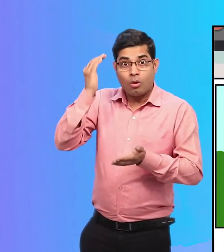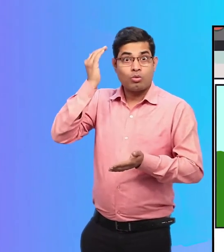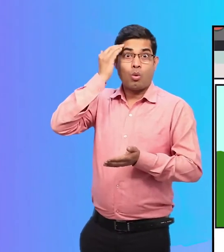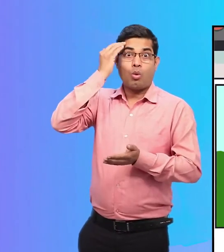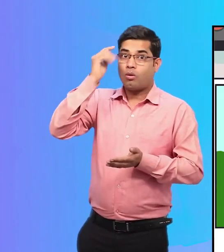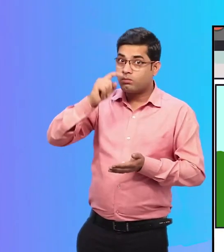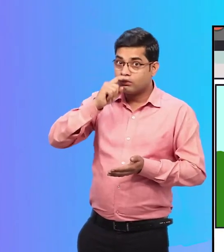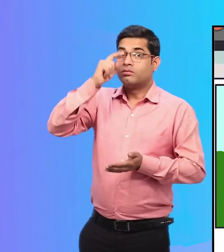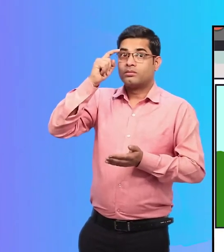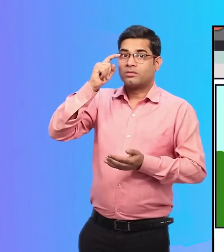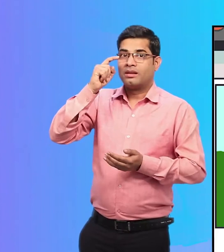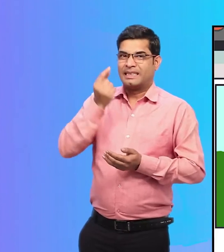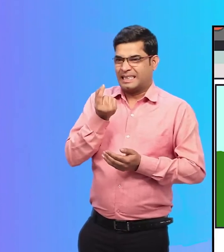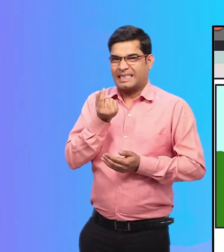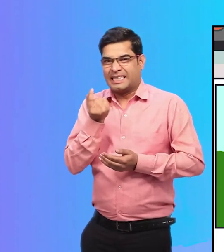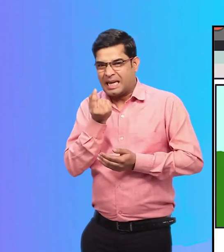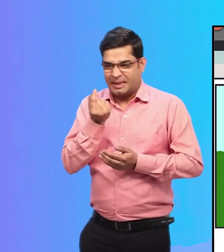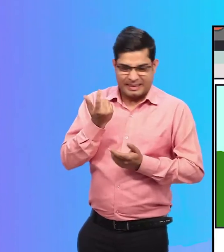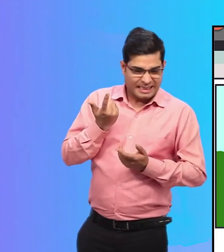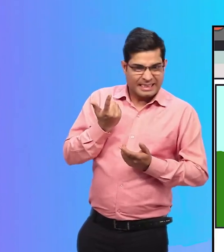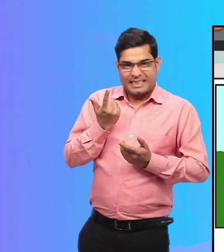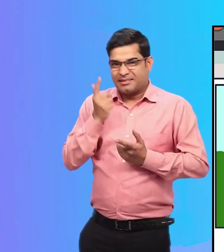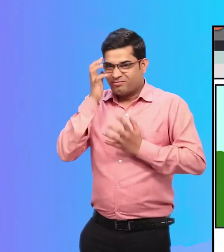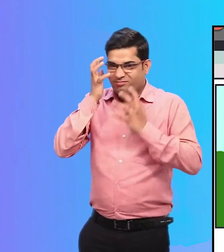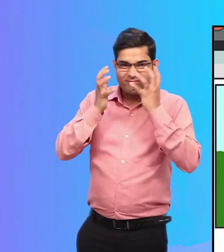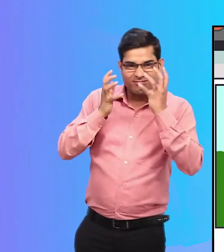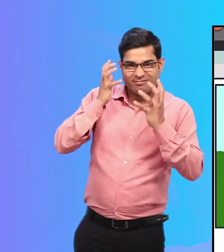though proud of Rohan's knowledge, appears a little